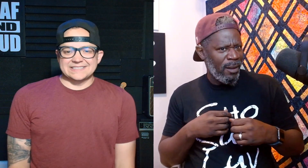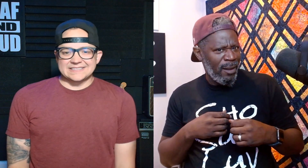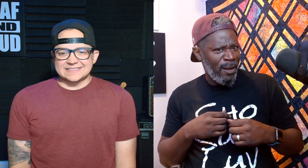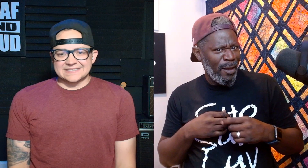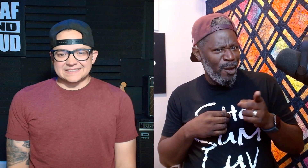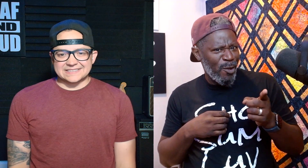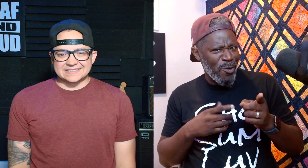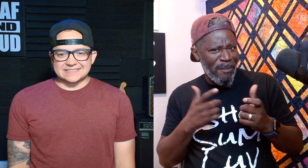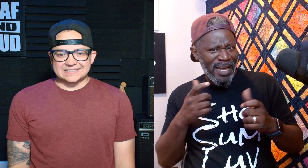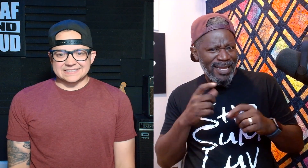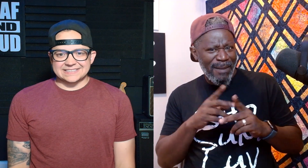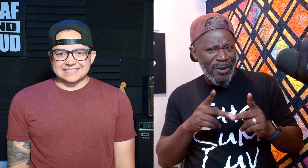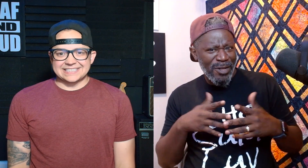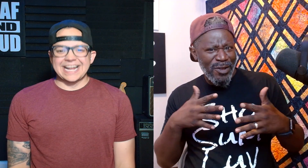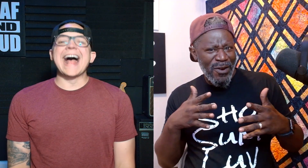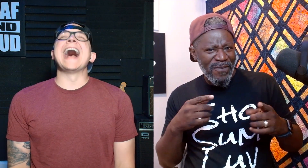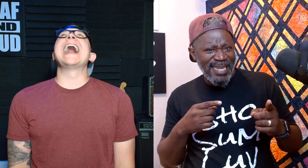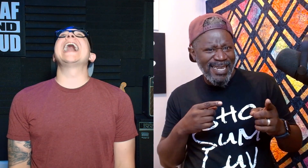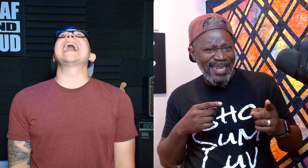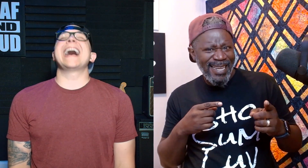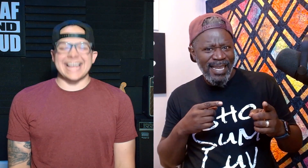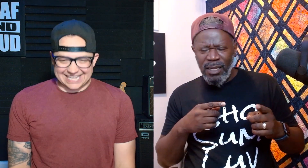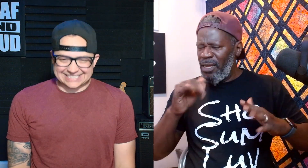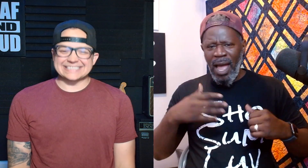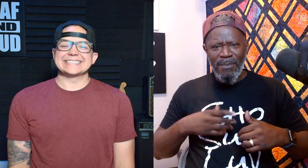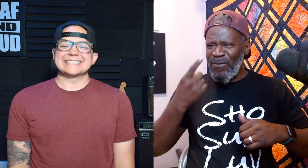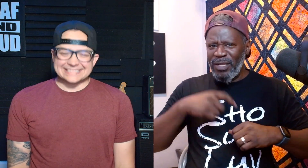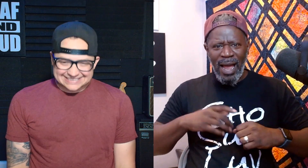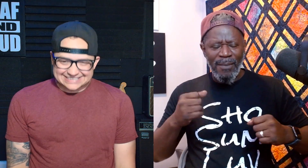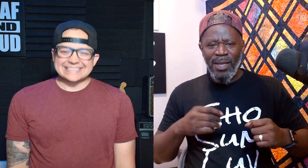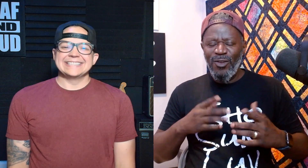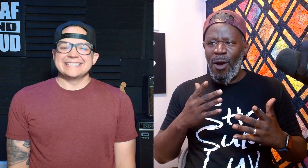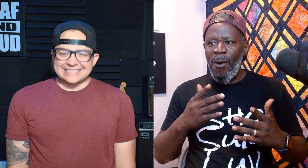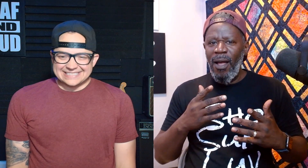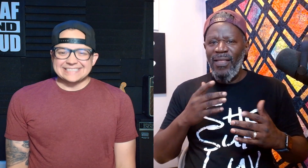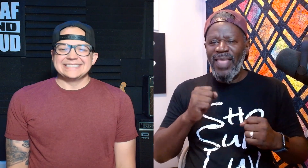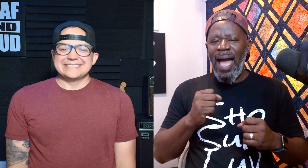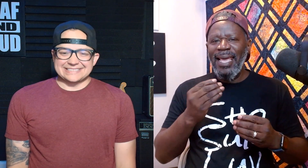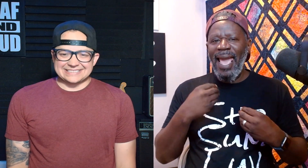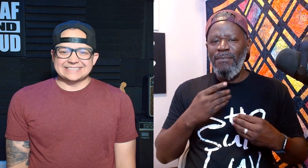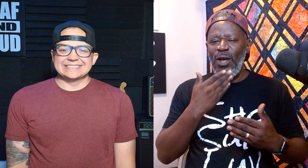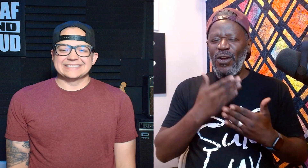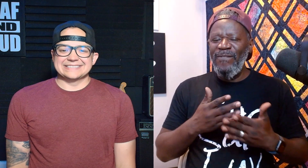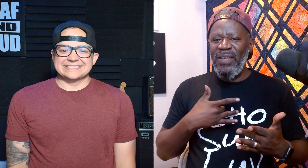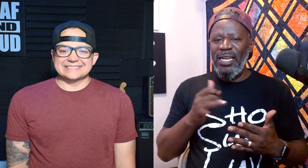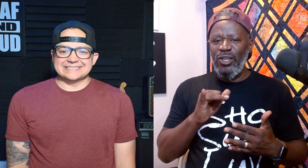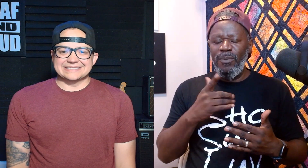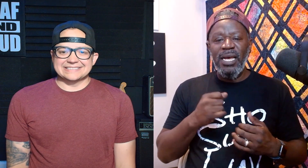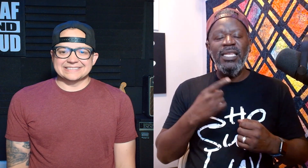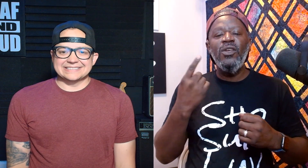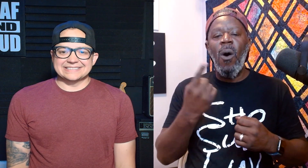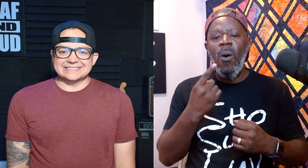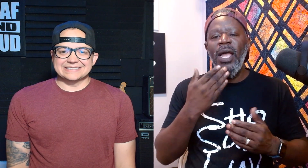like, you're a big time person. You're nervous? Yeah, my first time. So that gave me a good feeling